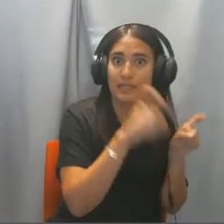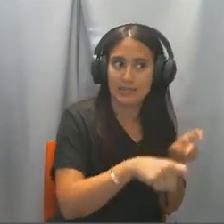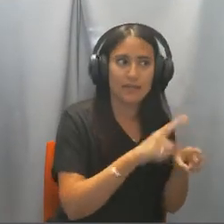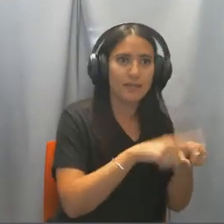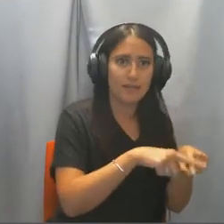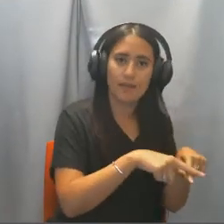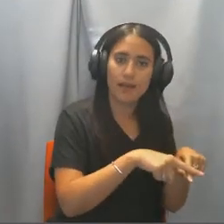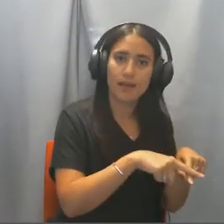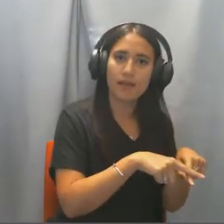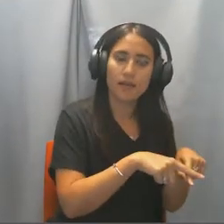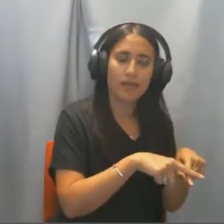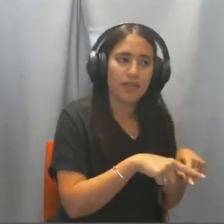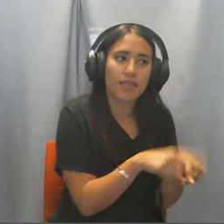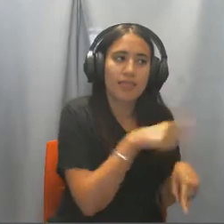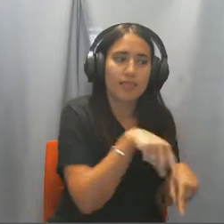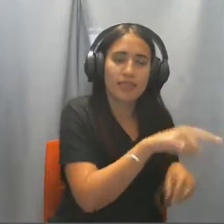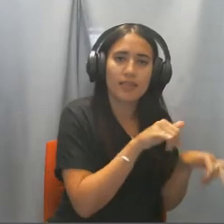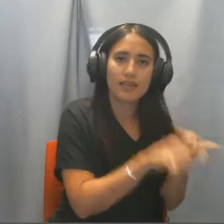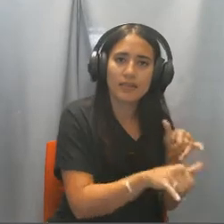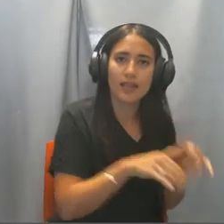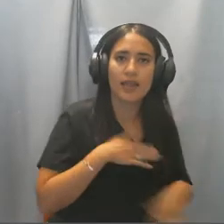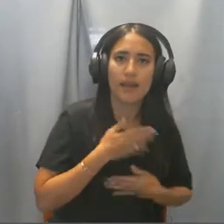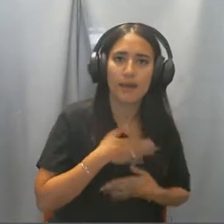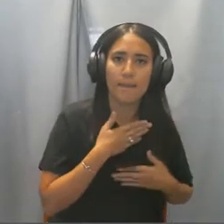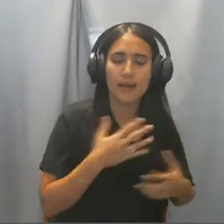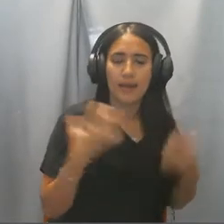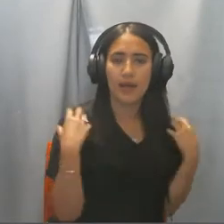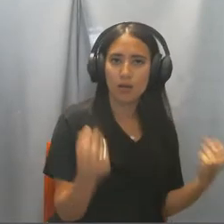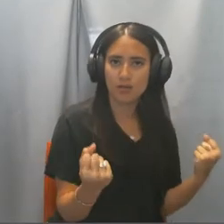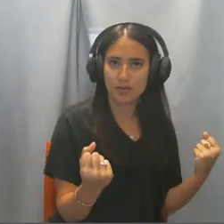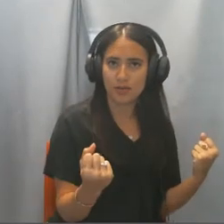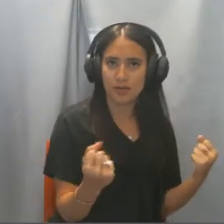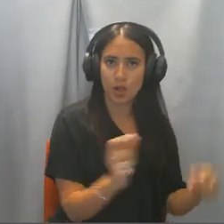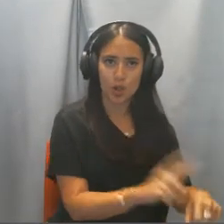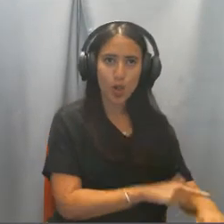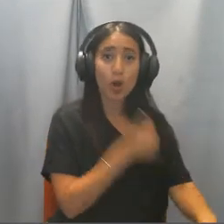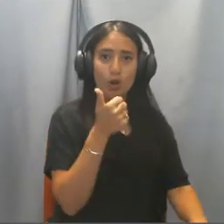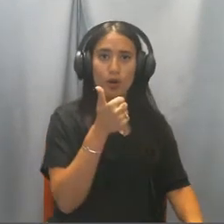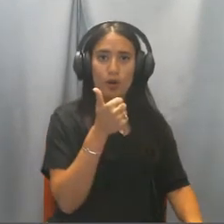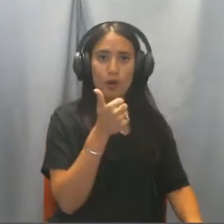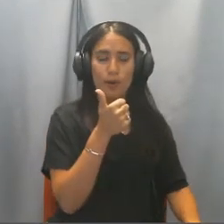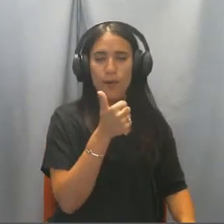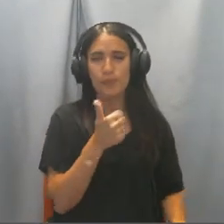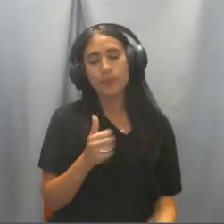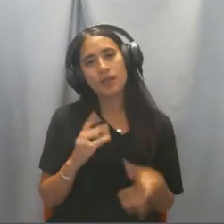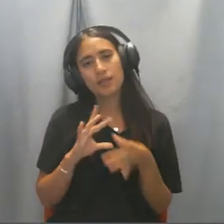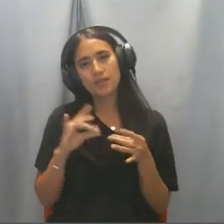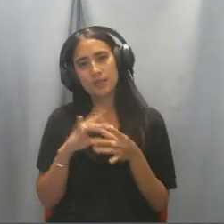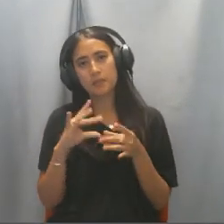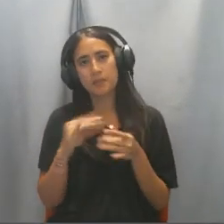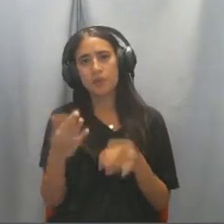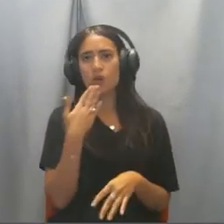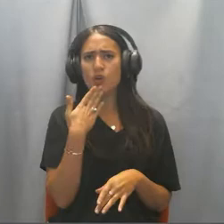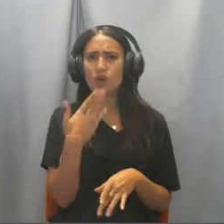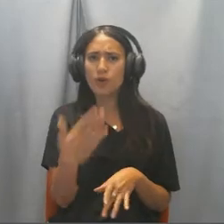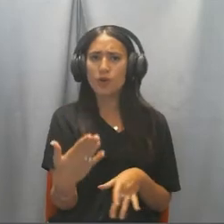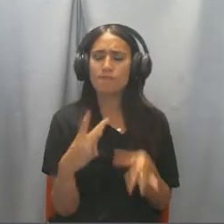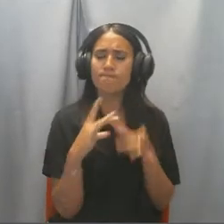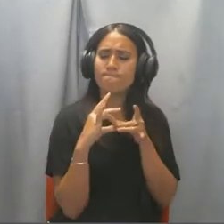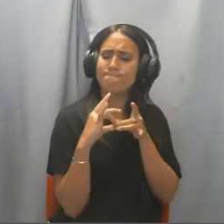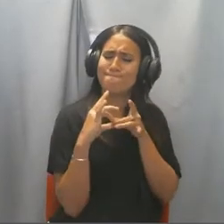So, this message that good, close relationships are good for our health and